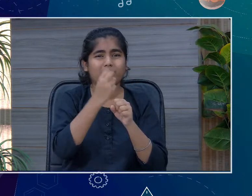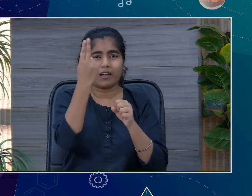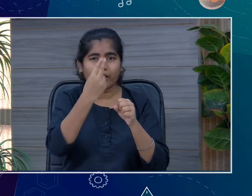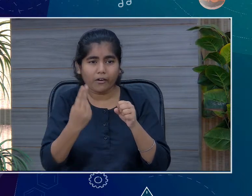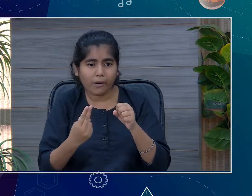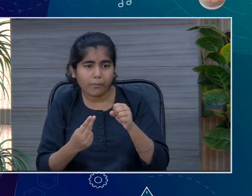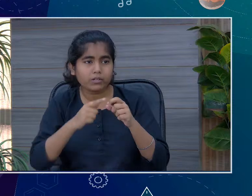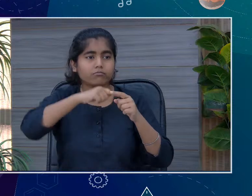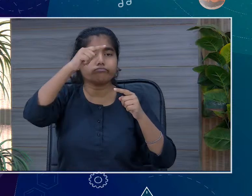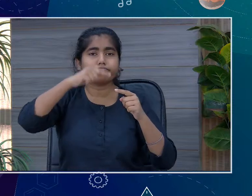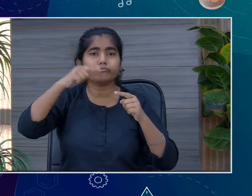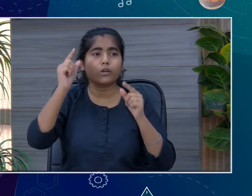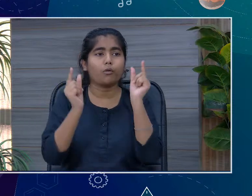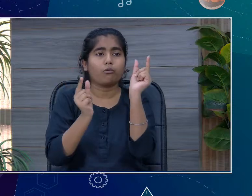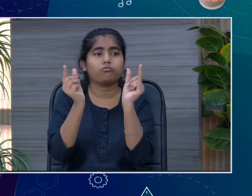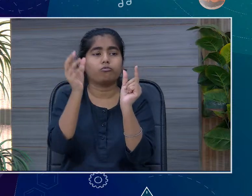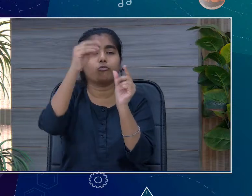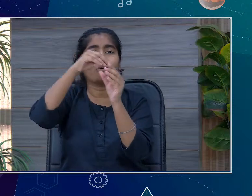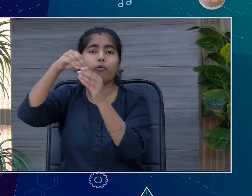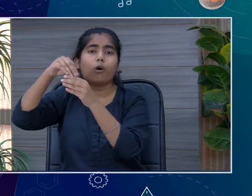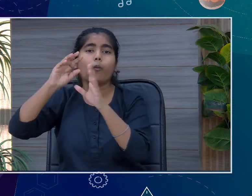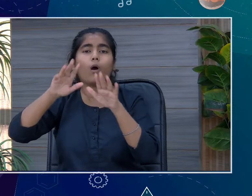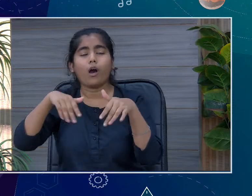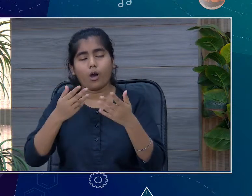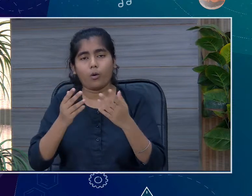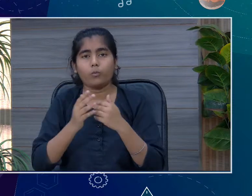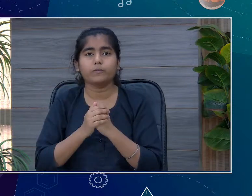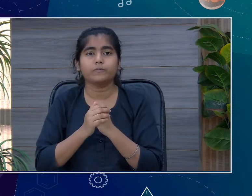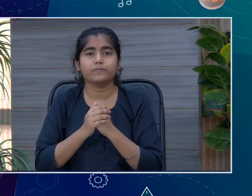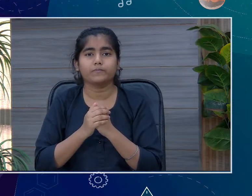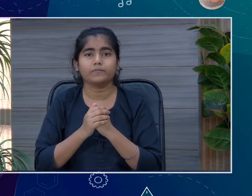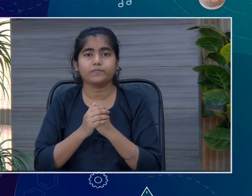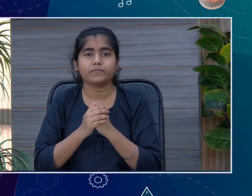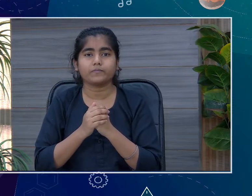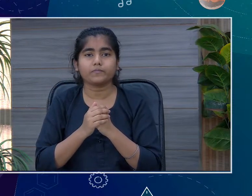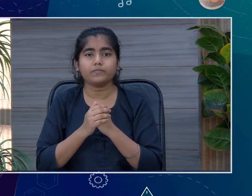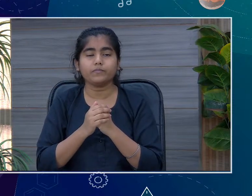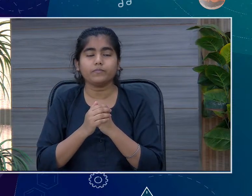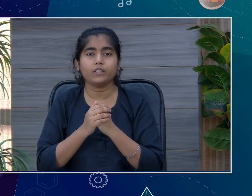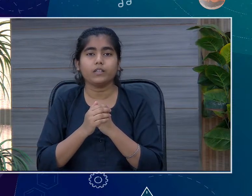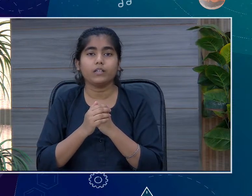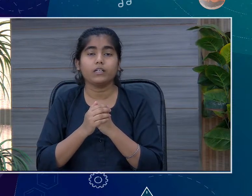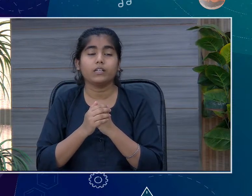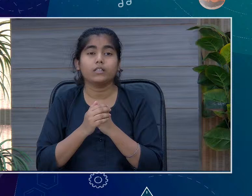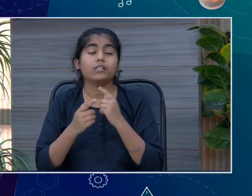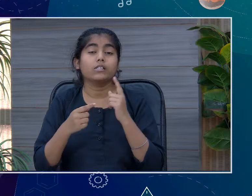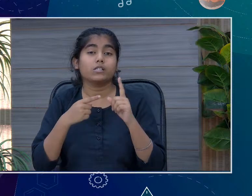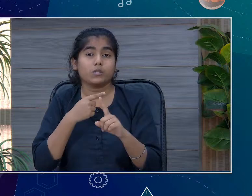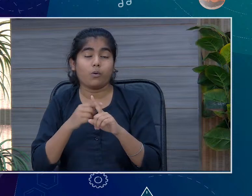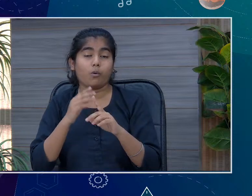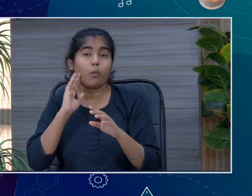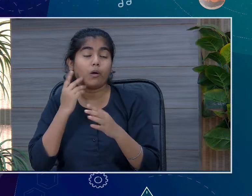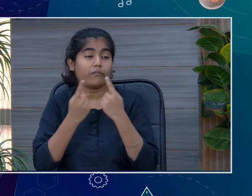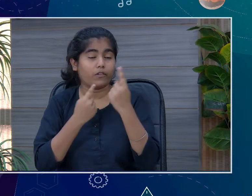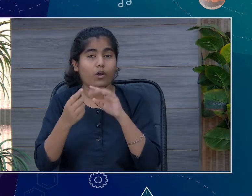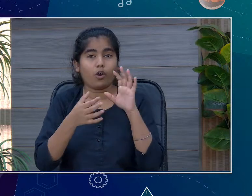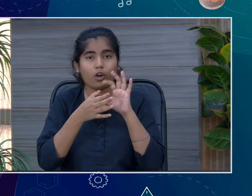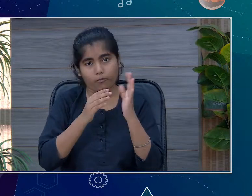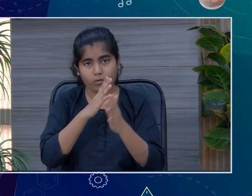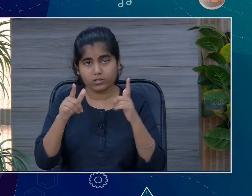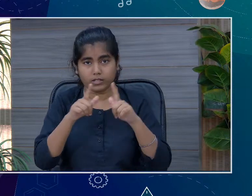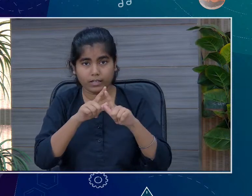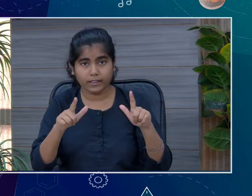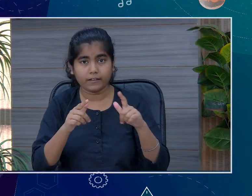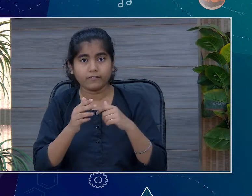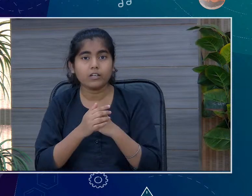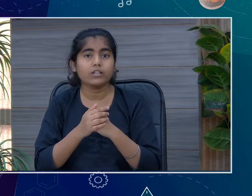So linguistically, sign language is at par with speech. So, and when we talk about sign language, the